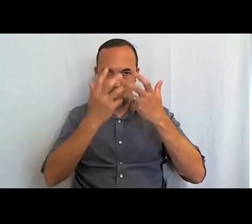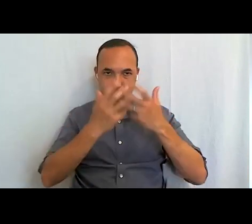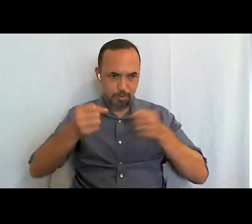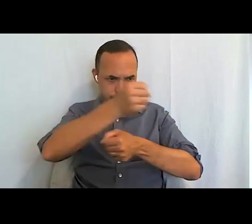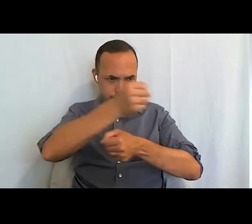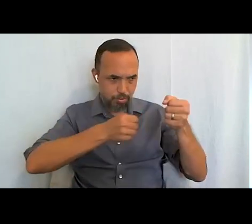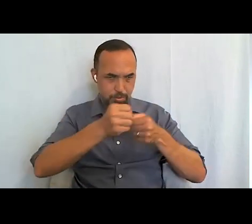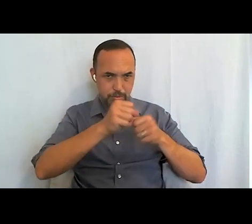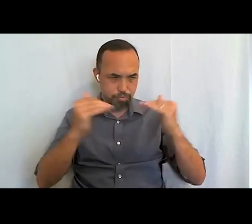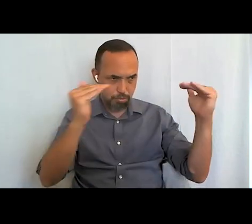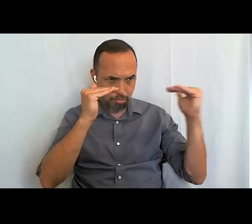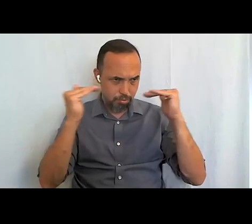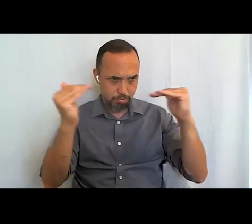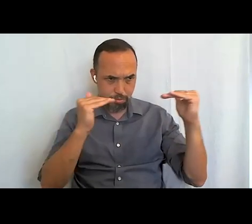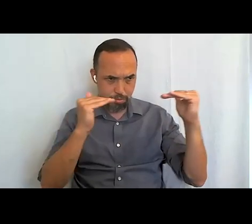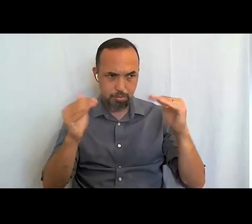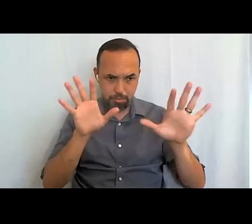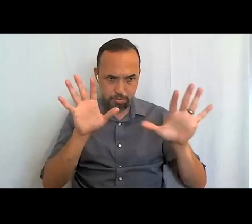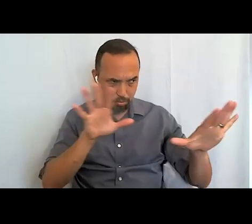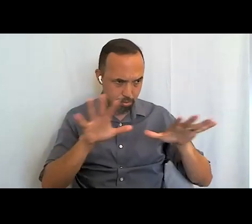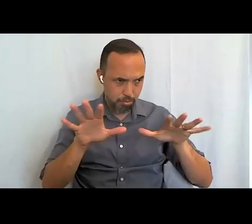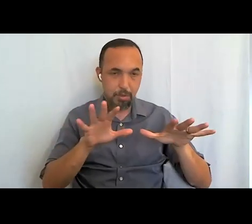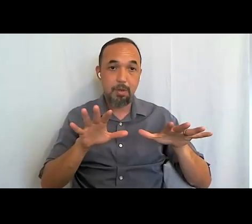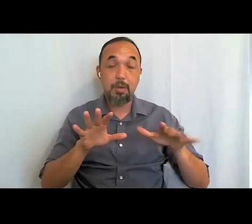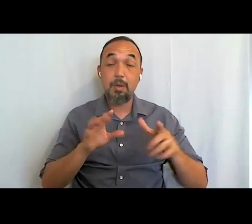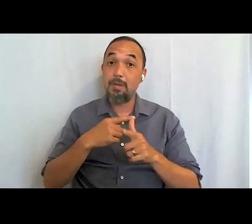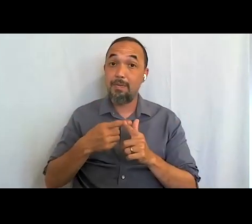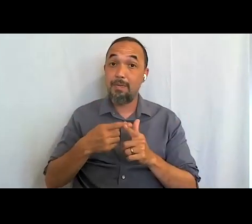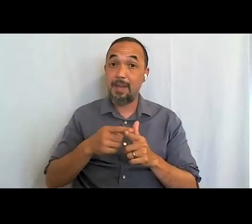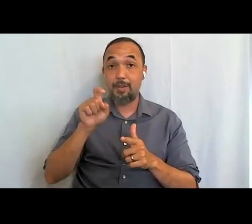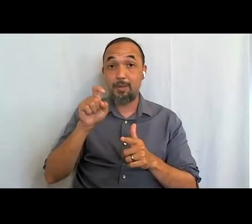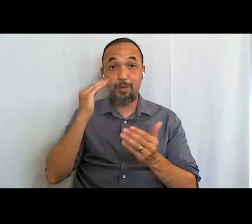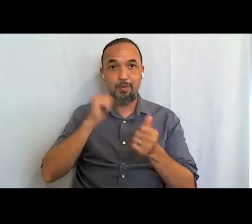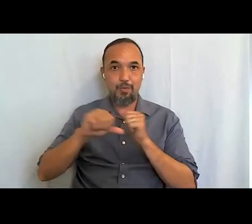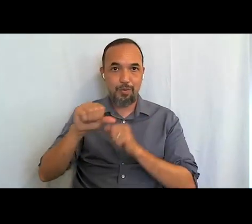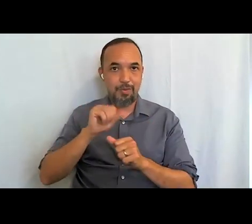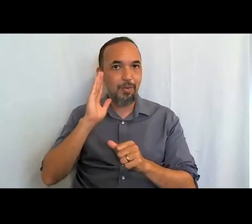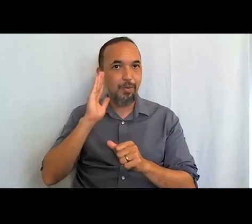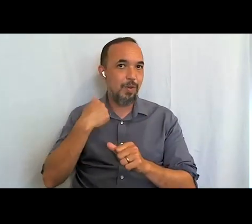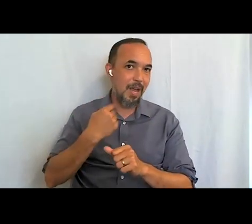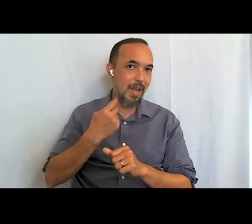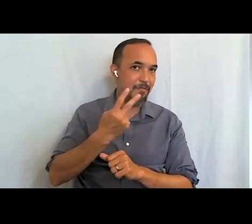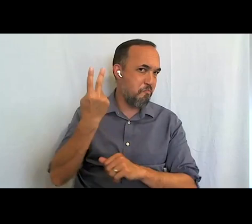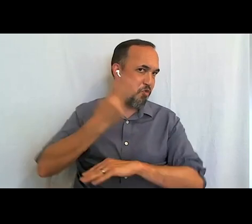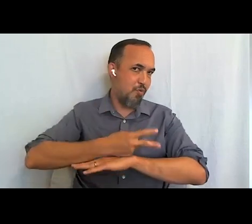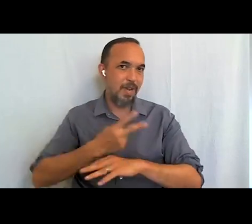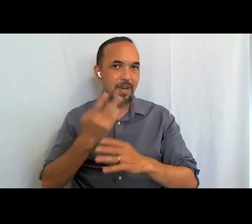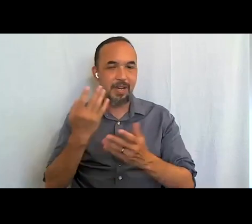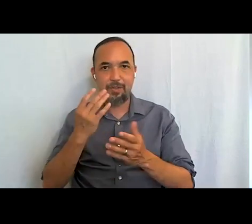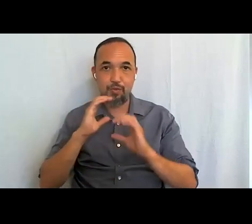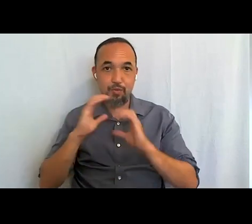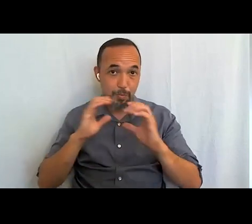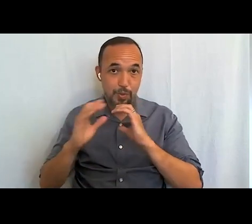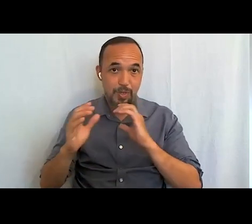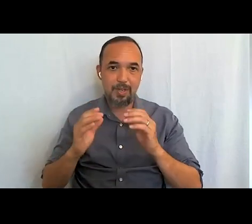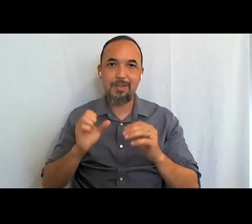out. And then you're going to want to get to know each other. So then you'll have a couple of days to do that. All right. So there's, it goes in steps.